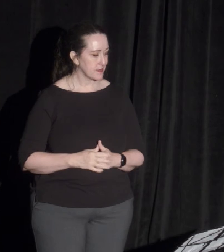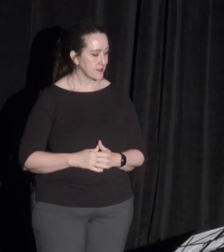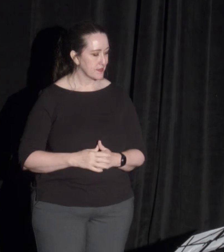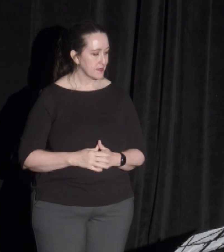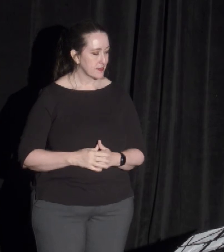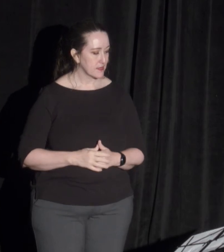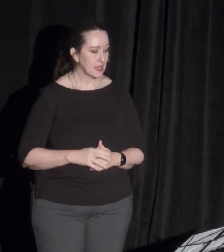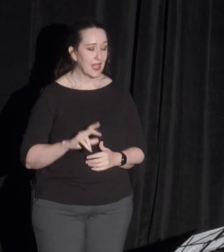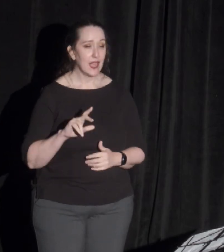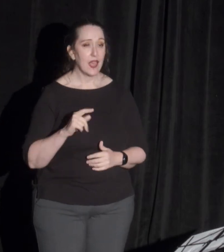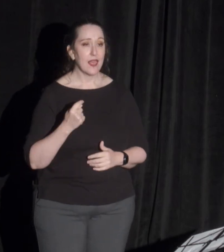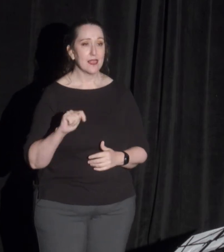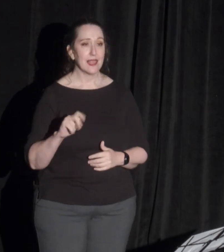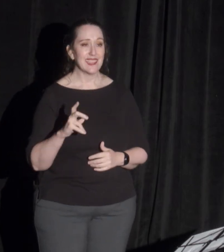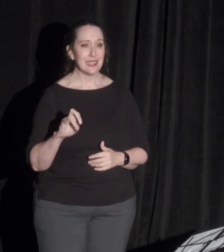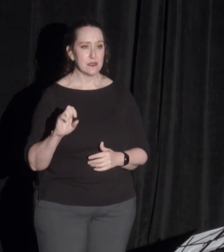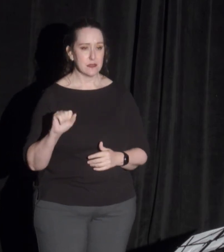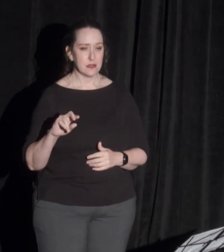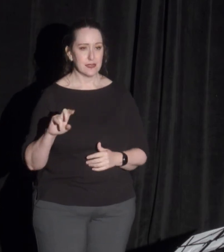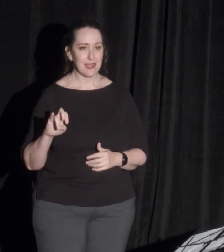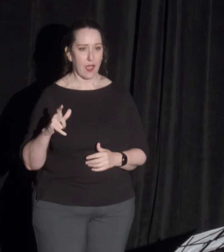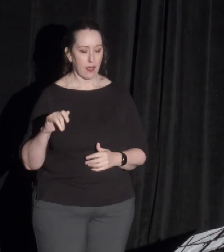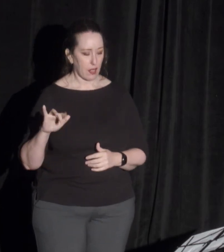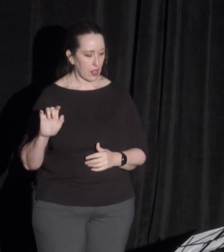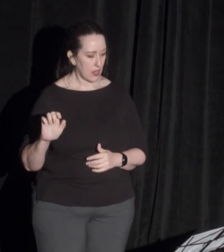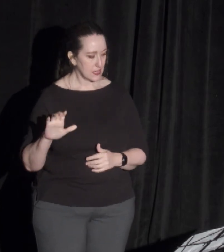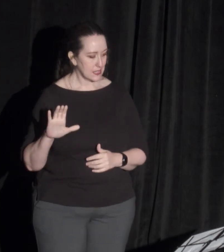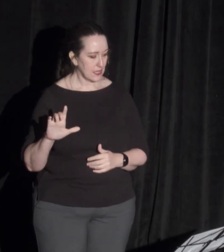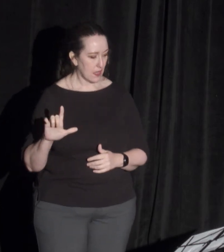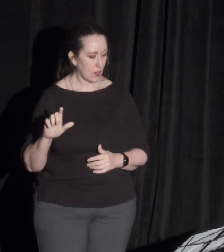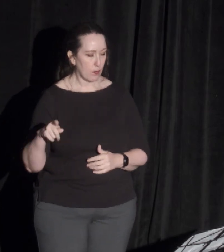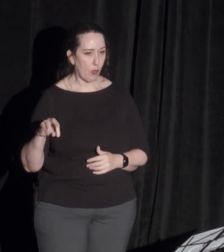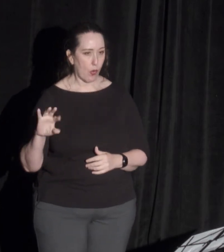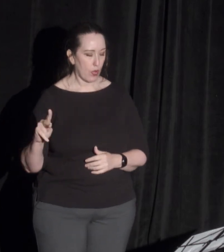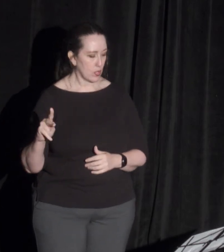The Kingston Cycle by C.L. Polk from Tor.com.